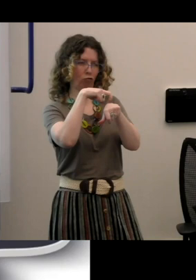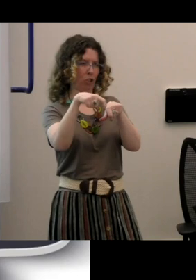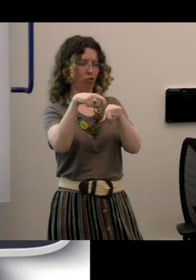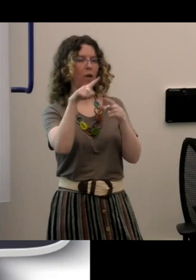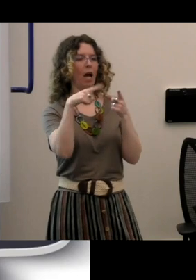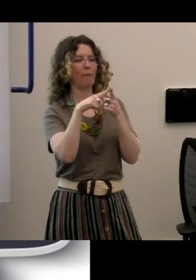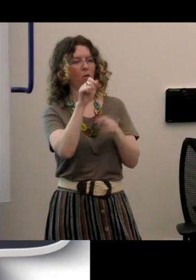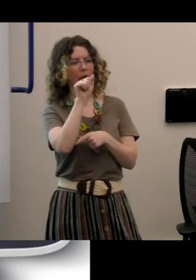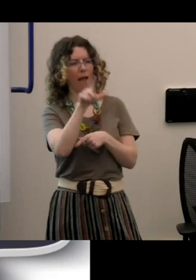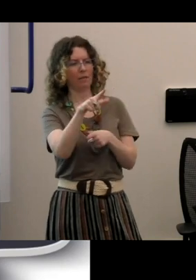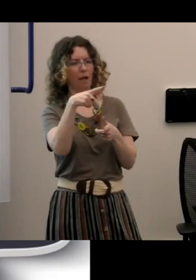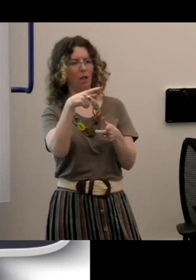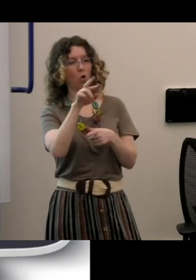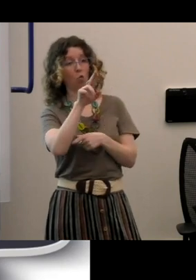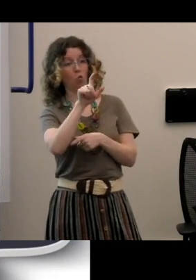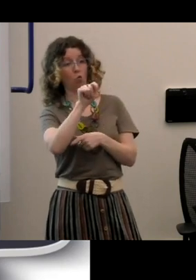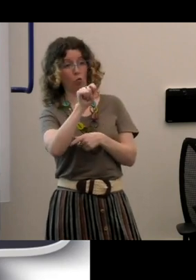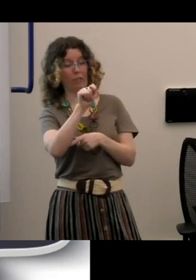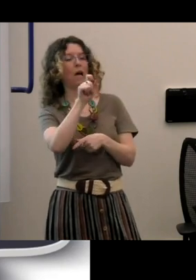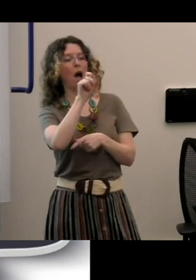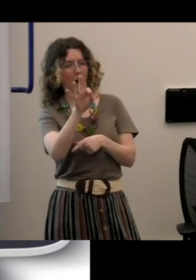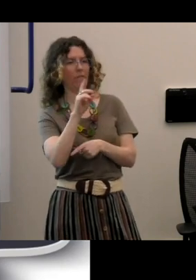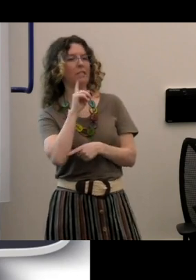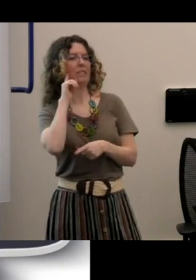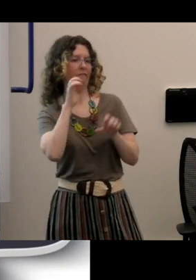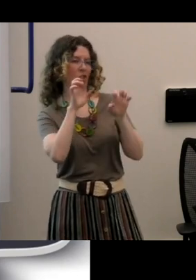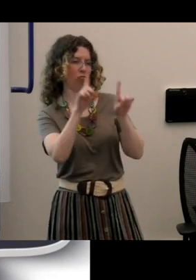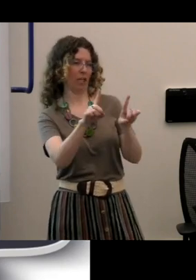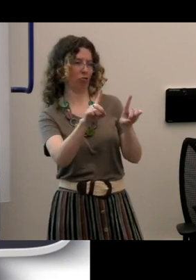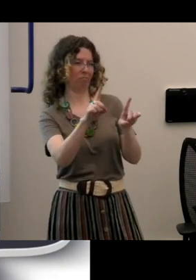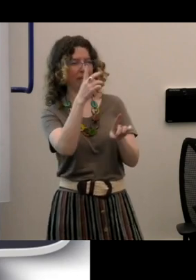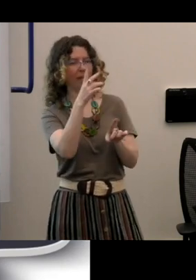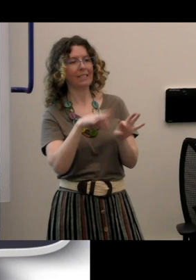ASL user look like? And I'll just be scratching the surface about